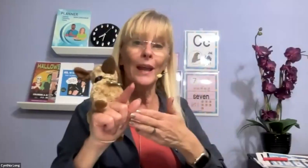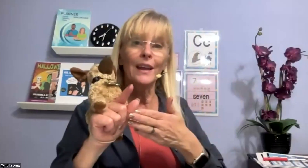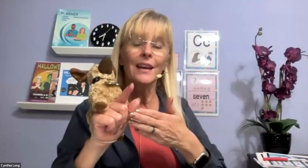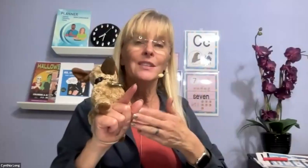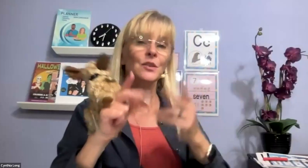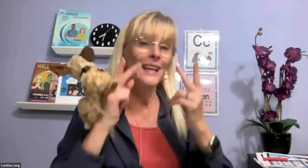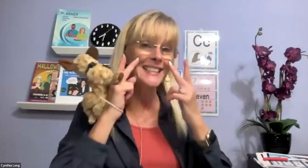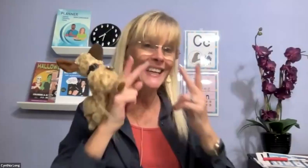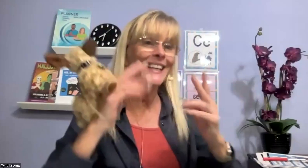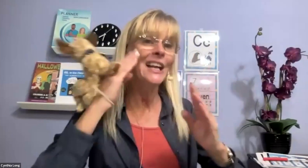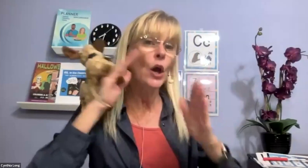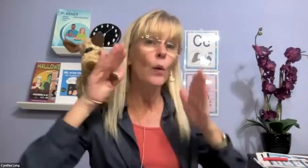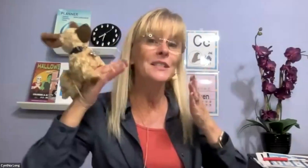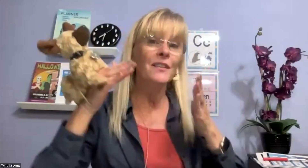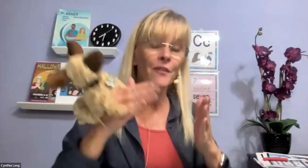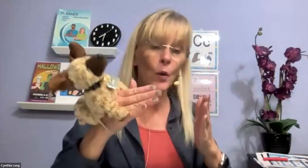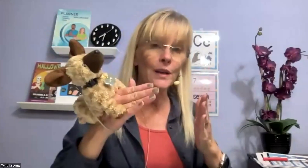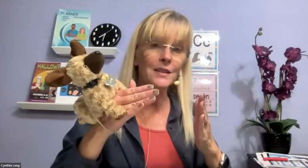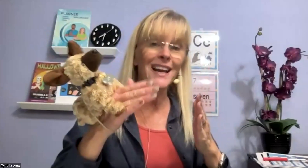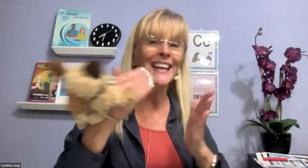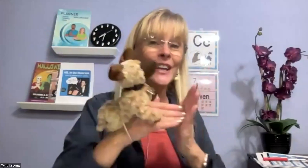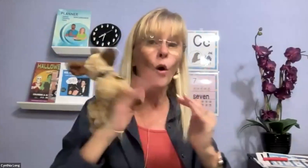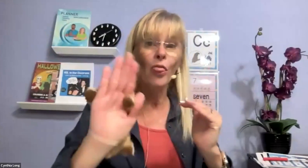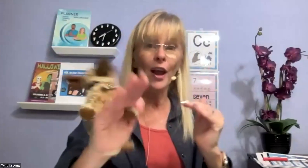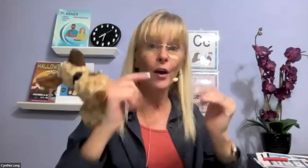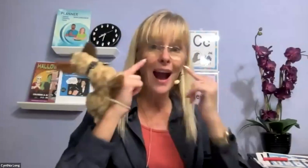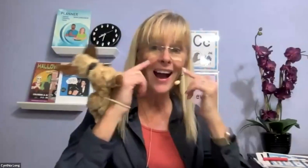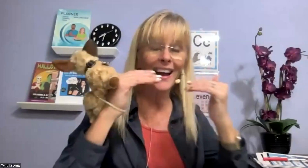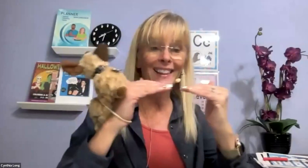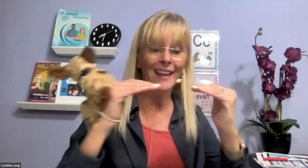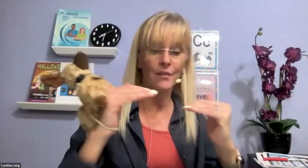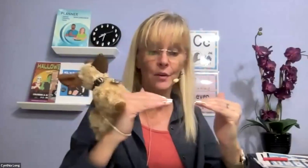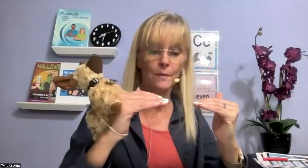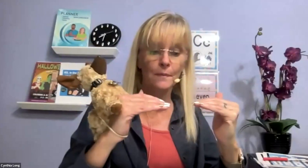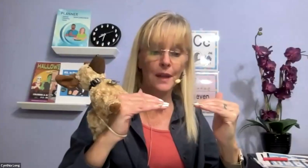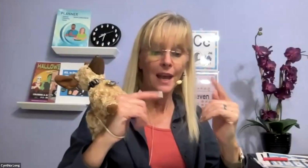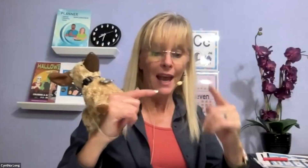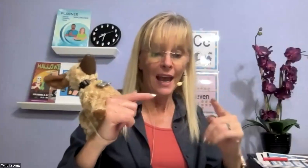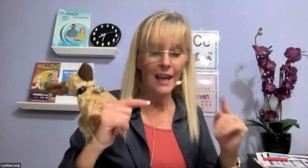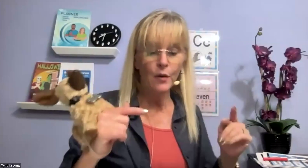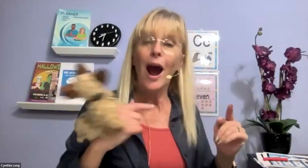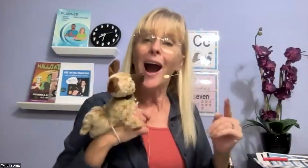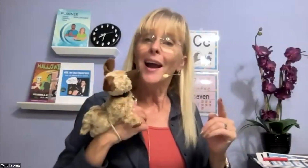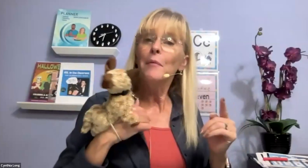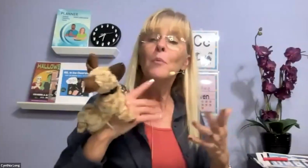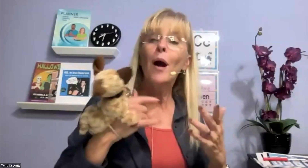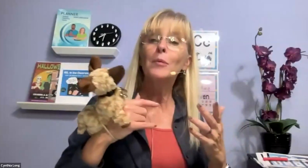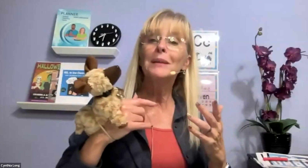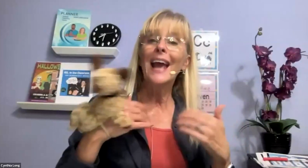week. So they see it and they know it's the focus, again, on their eye level. And I will probably